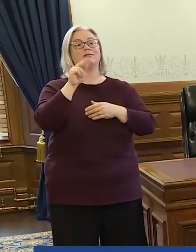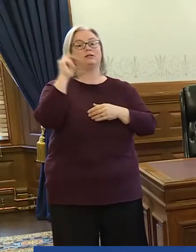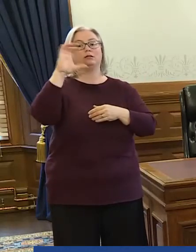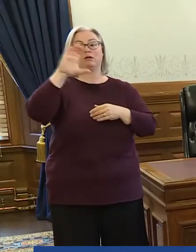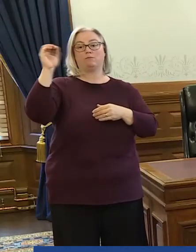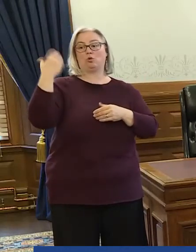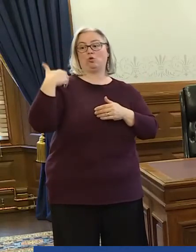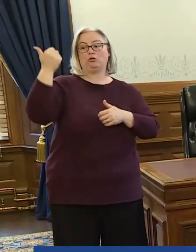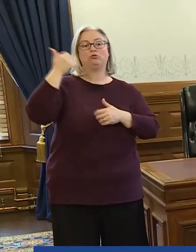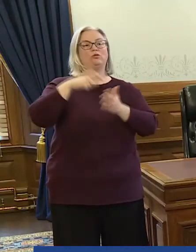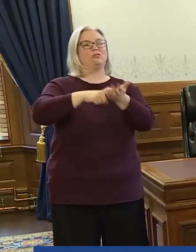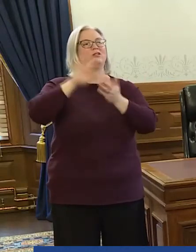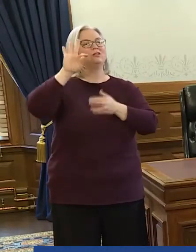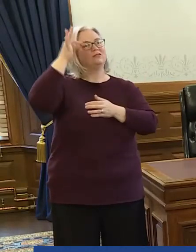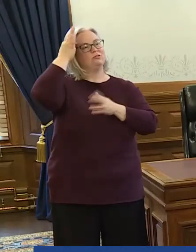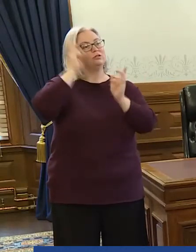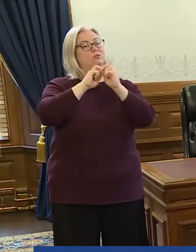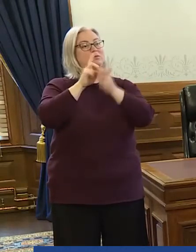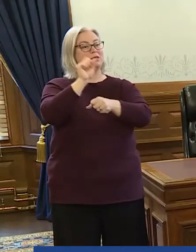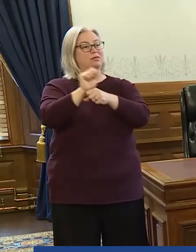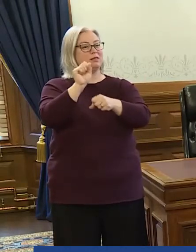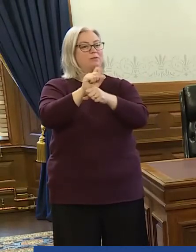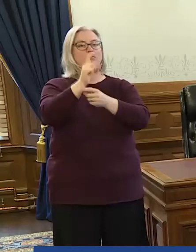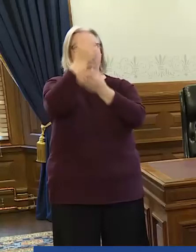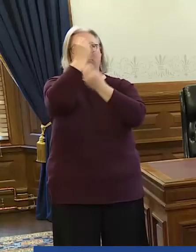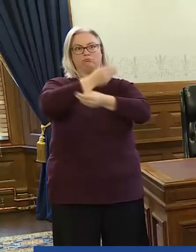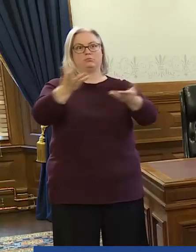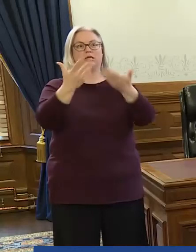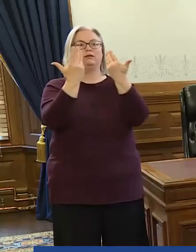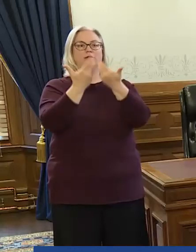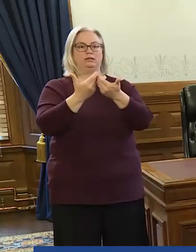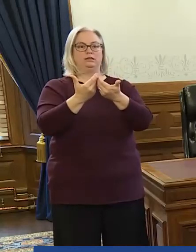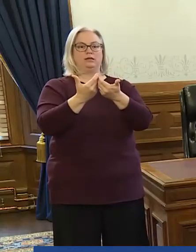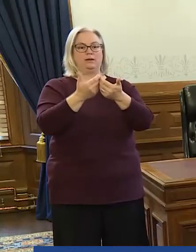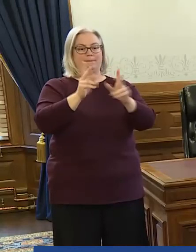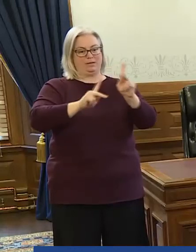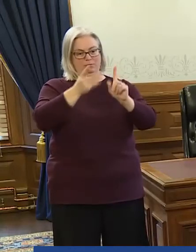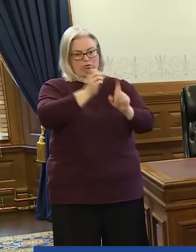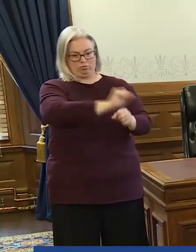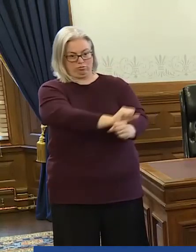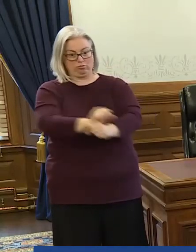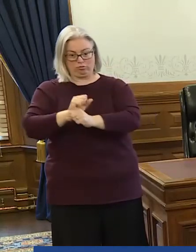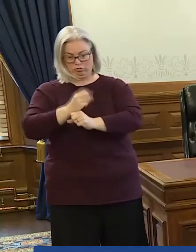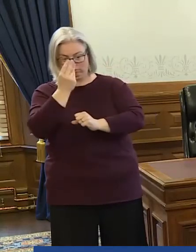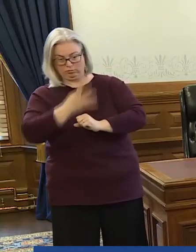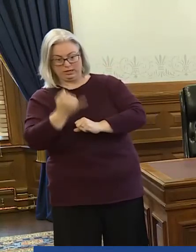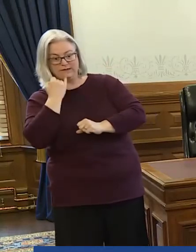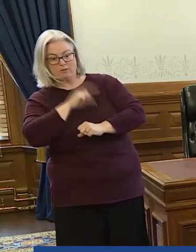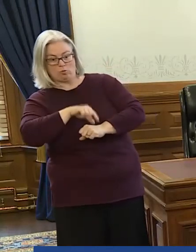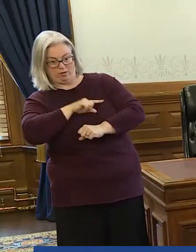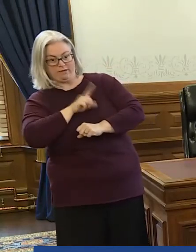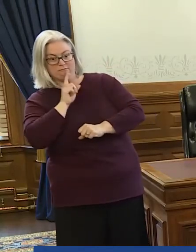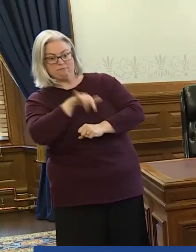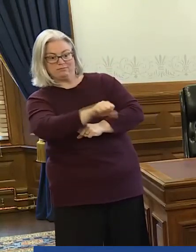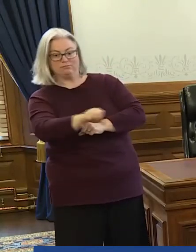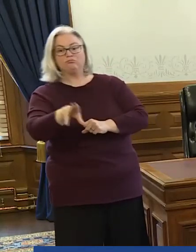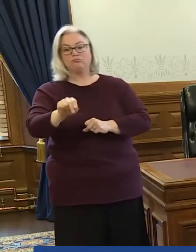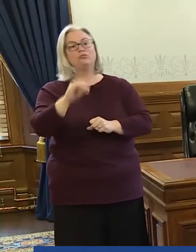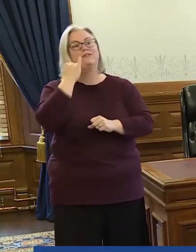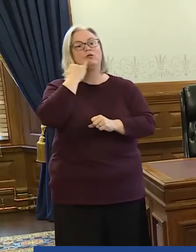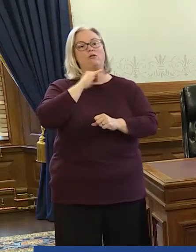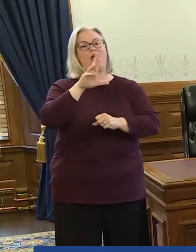by the Federal Department of Labor, must notify separated employees if they qualify for unemployment